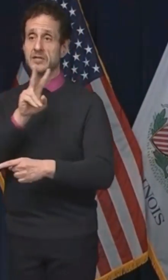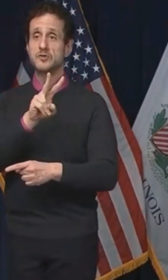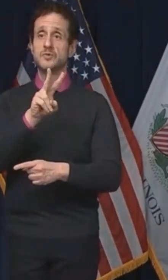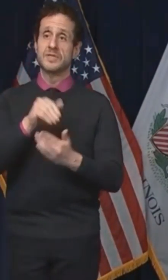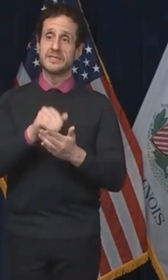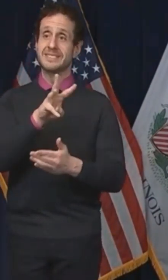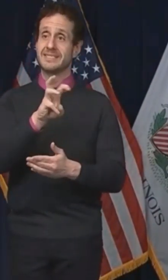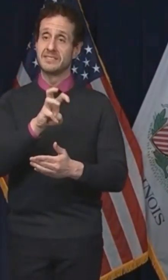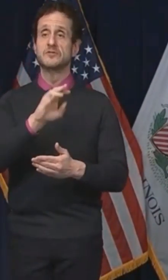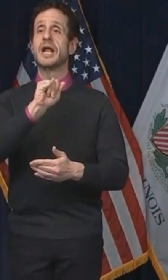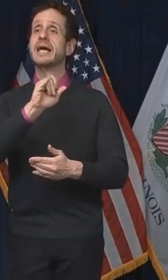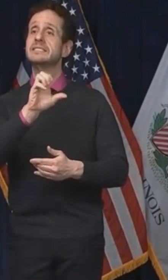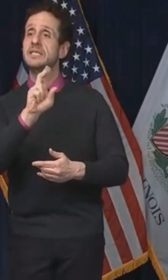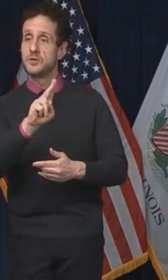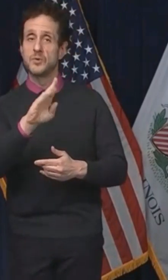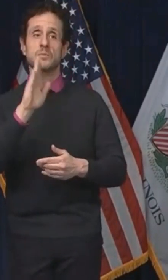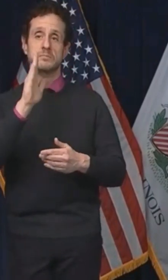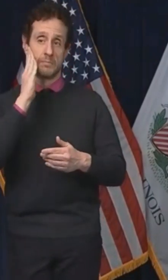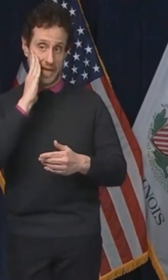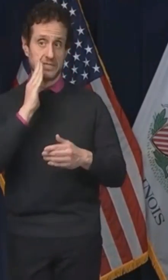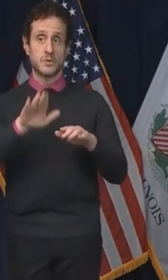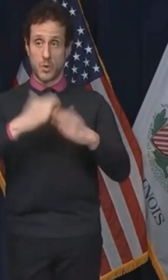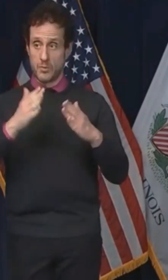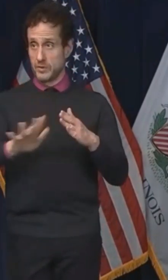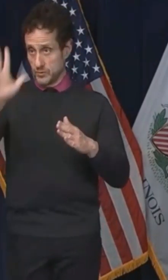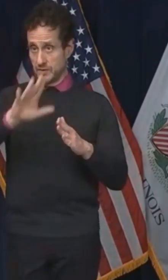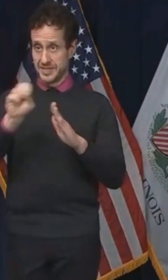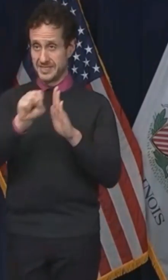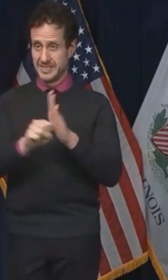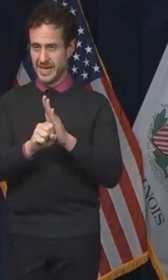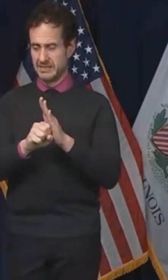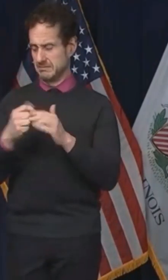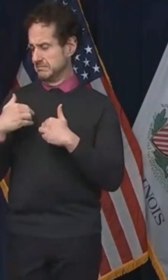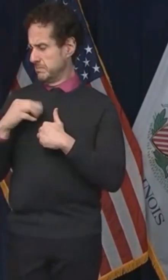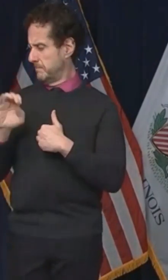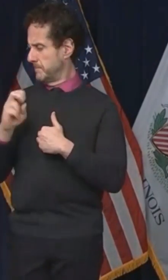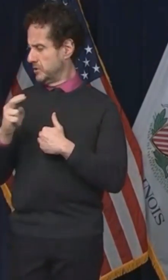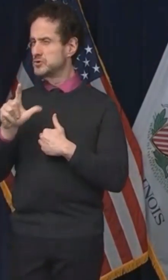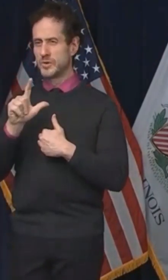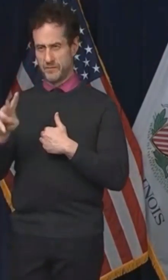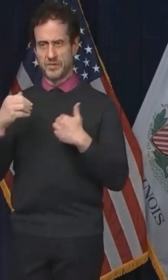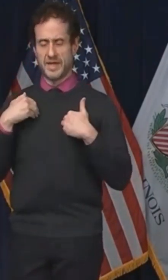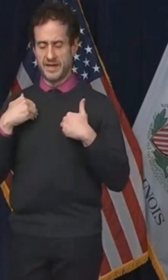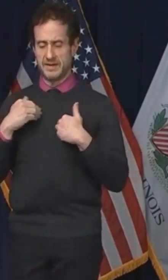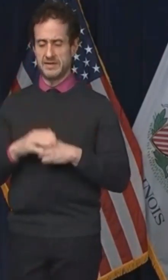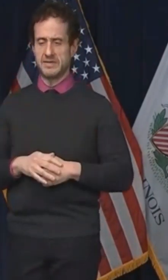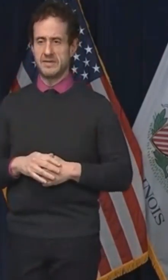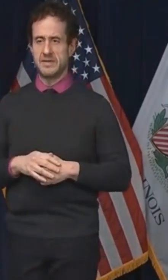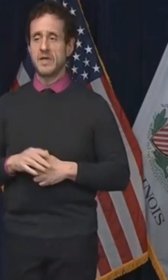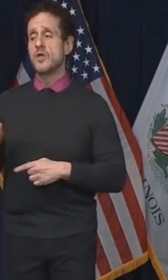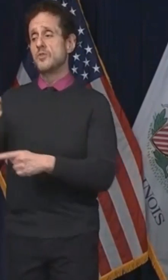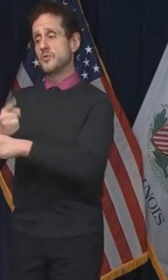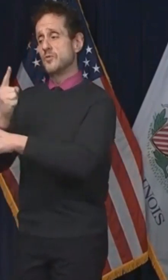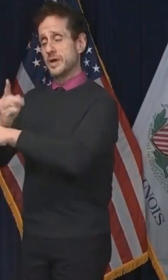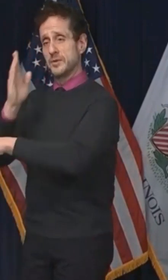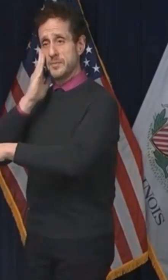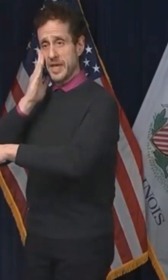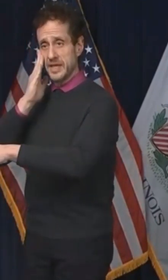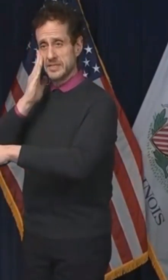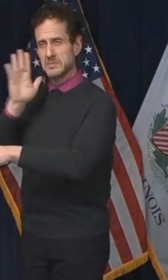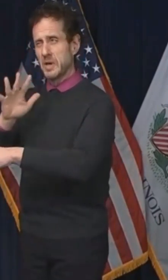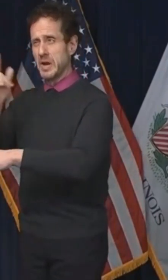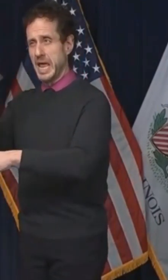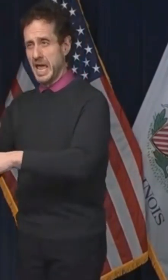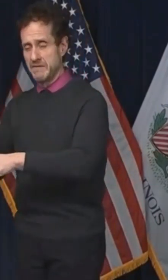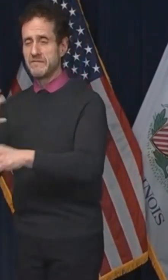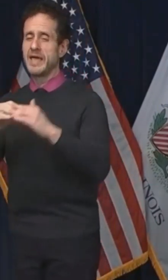beds across the state as of March 24th. About half of our non-ICU beds and less than half of